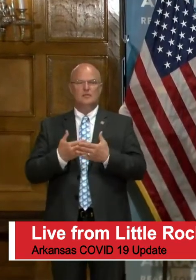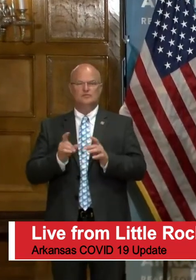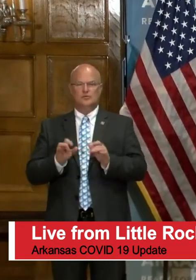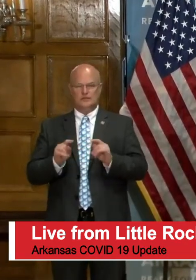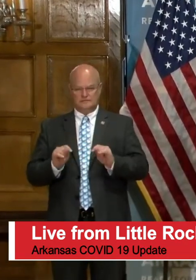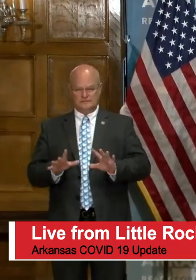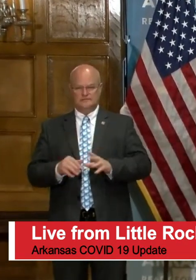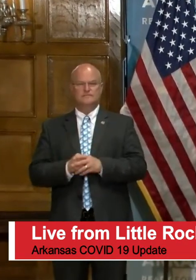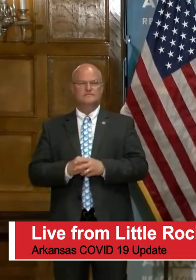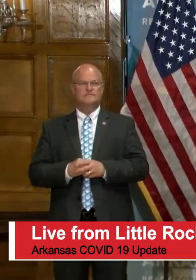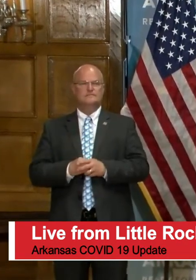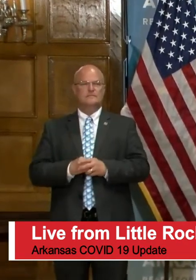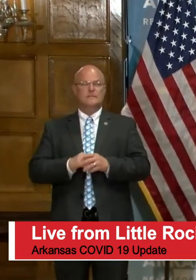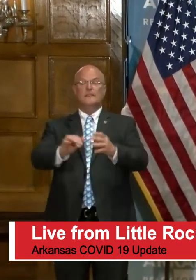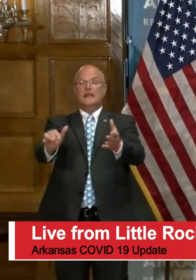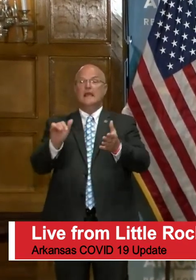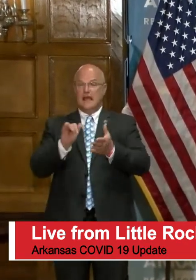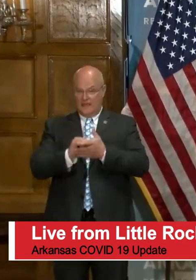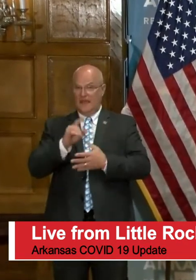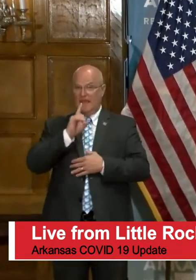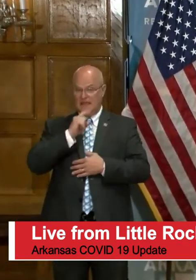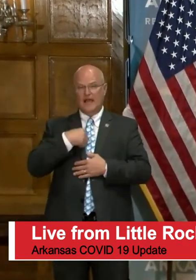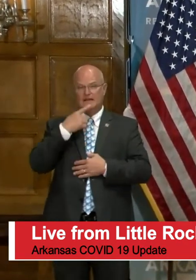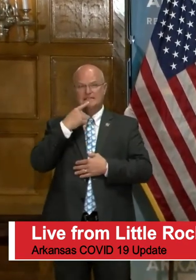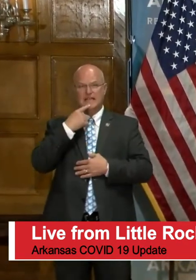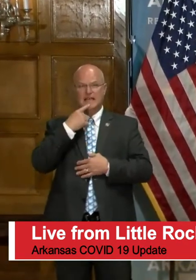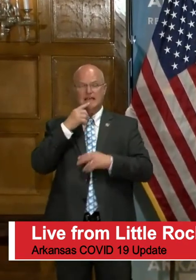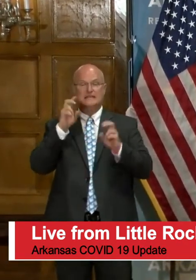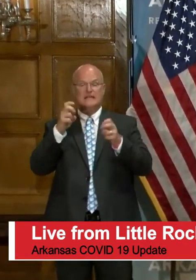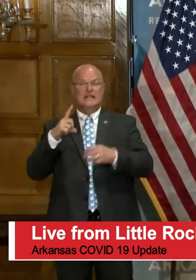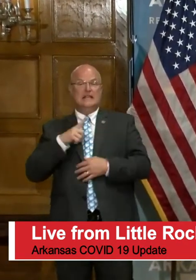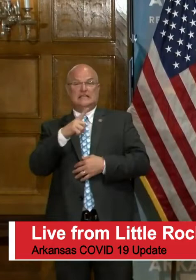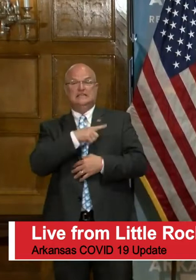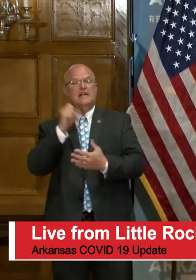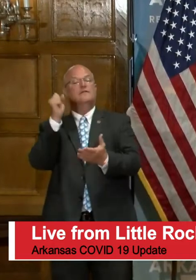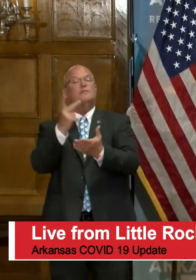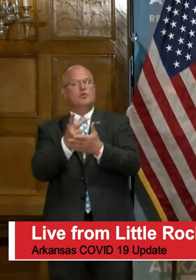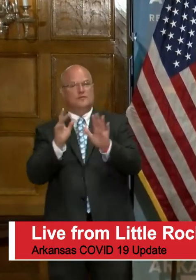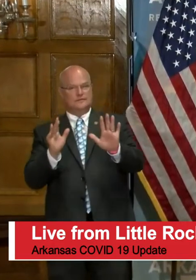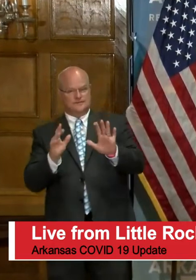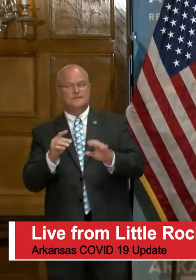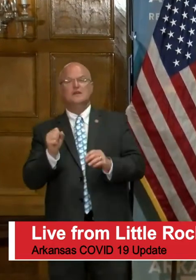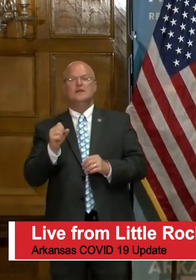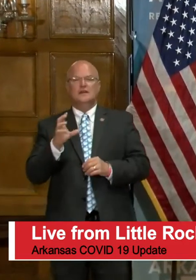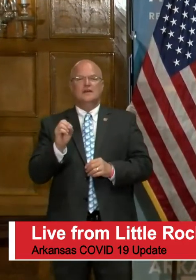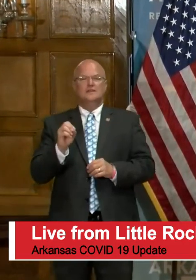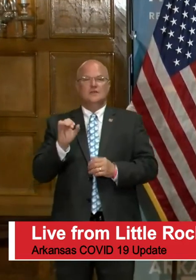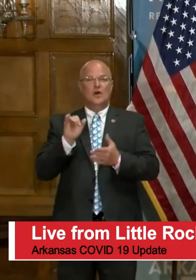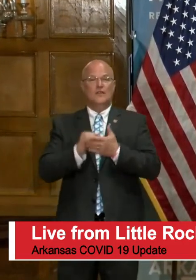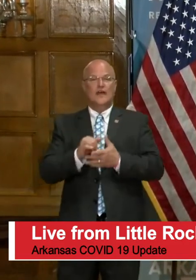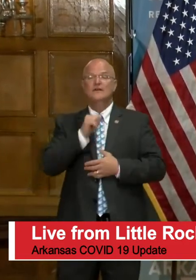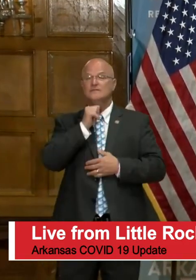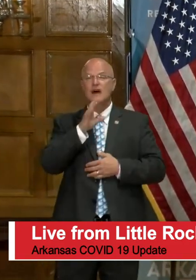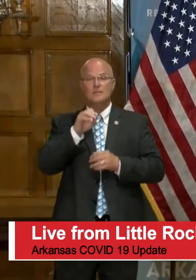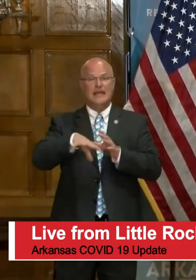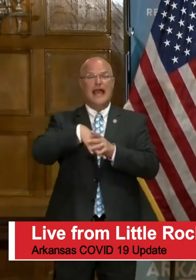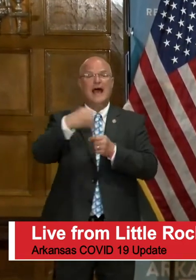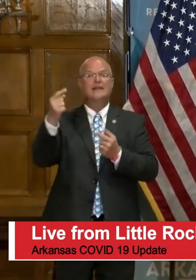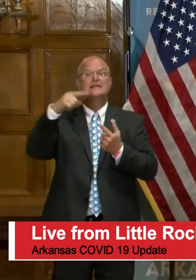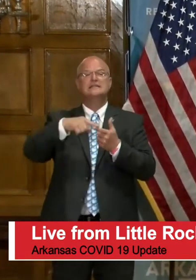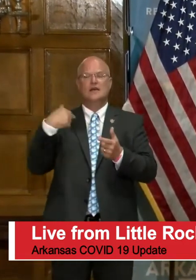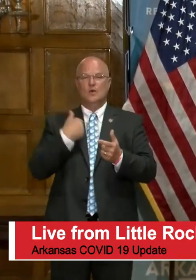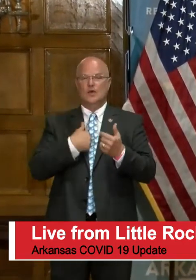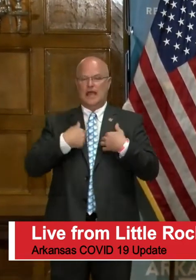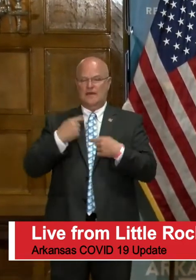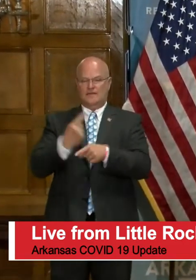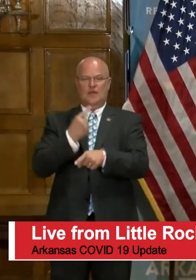get appropriation. Yeah, and that is, I will say, subject to legislative approval, and so that will not be out until we